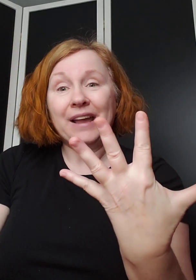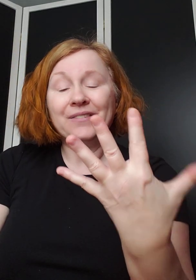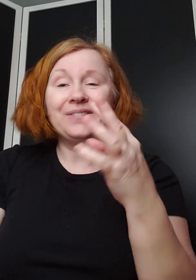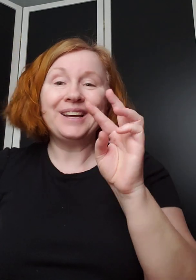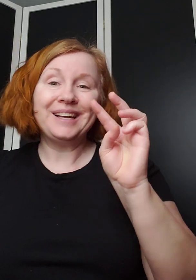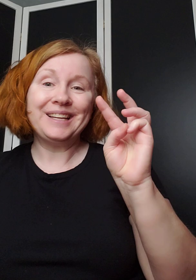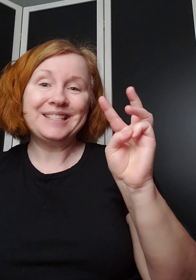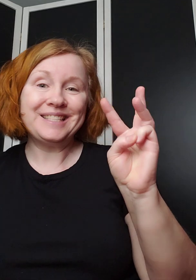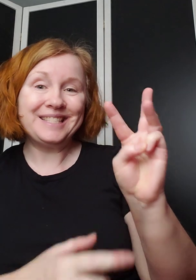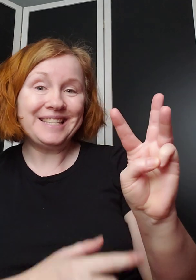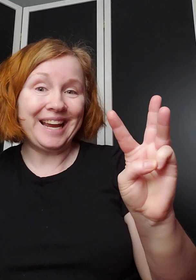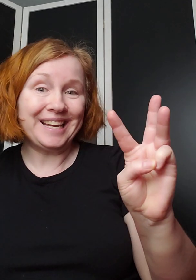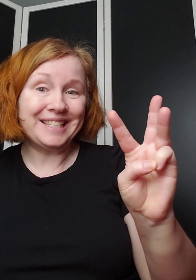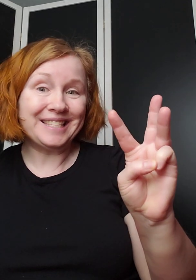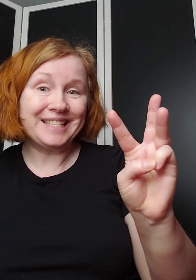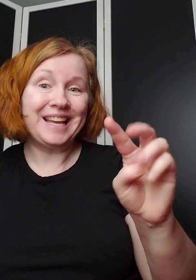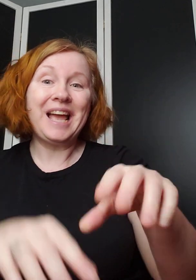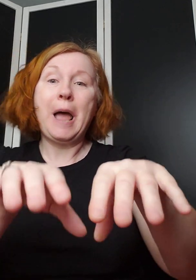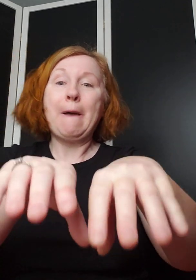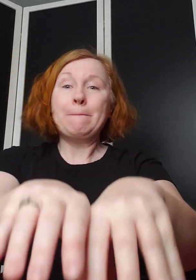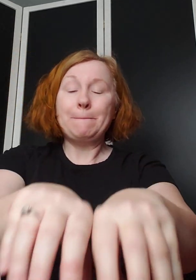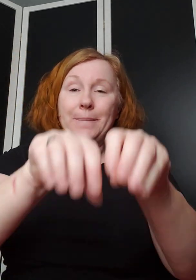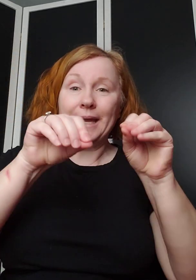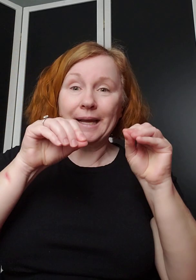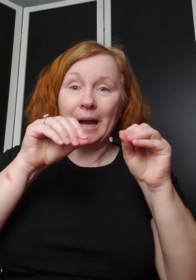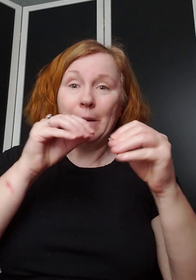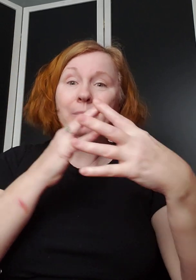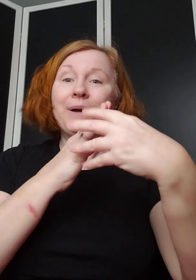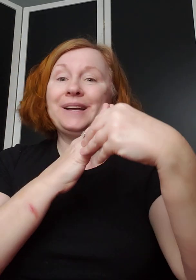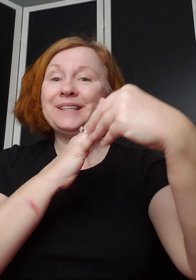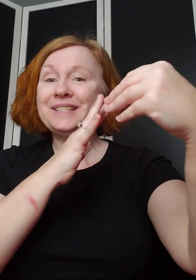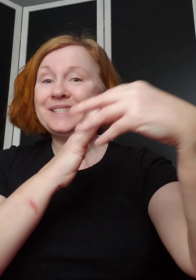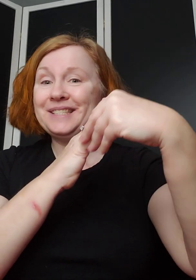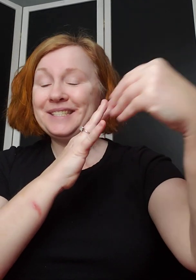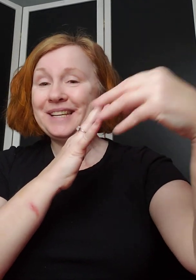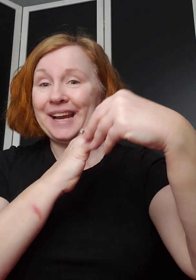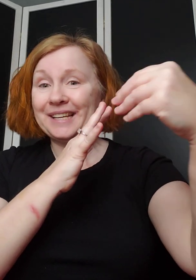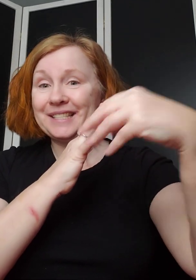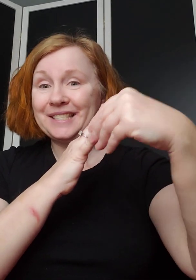5, 6, pick up sticks.